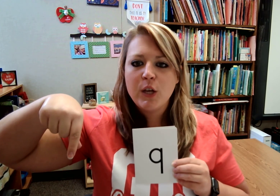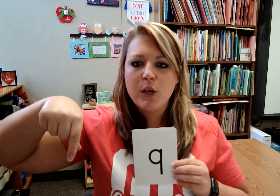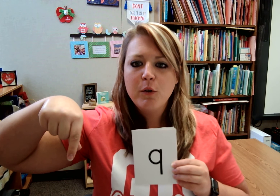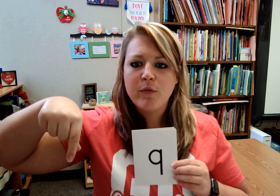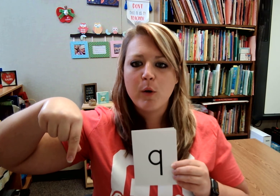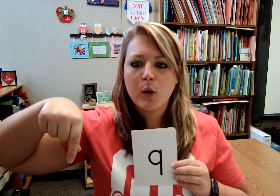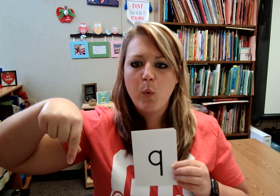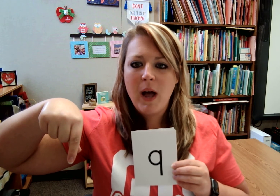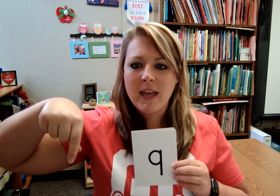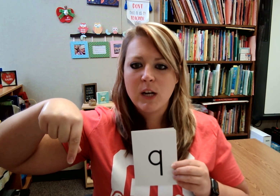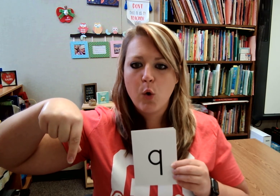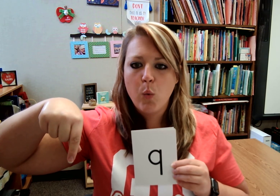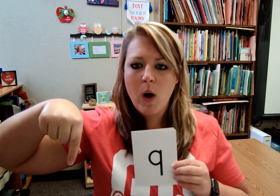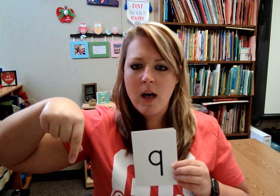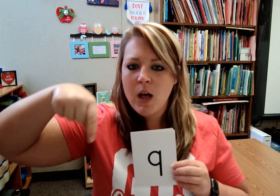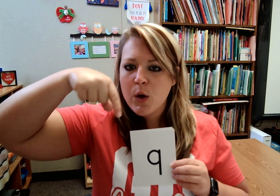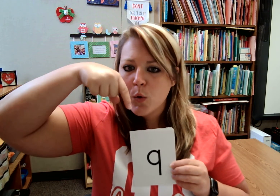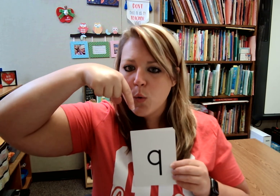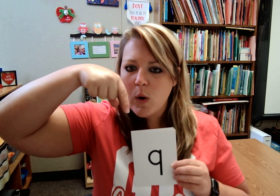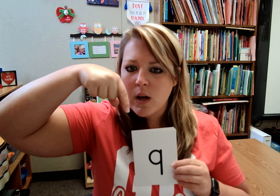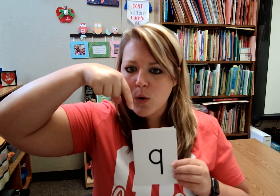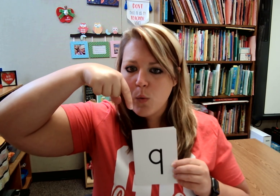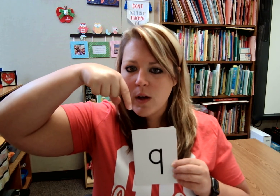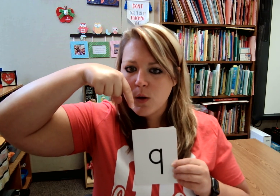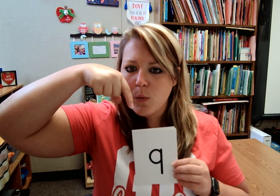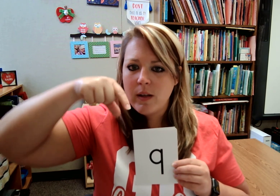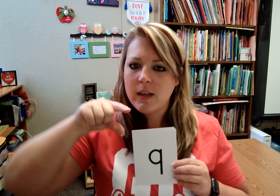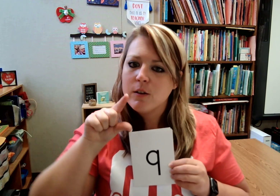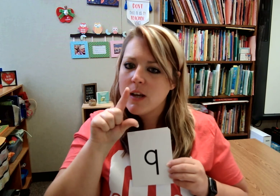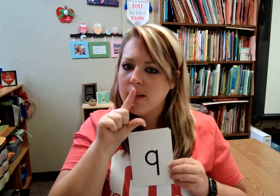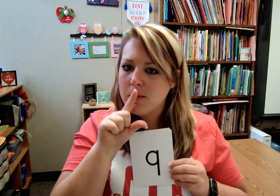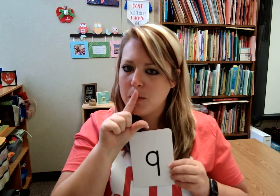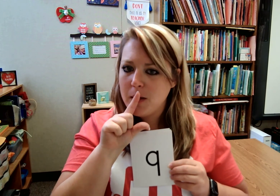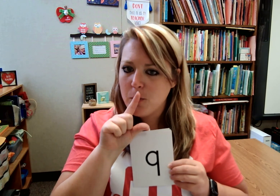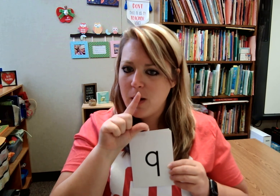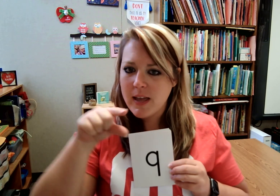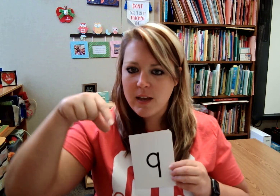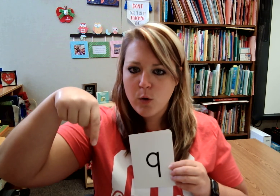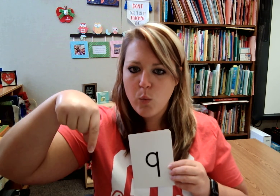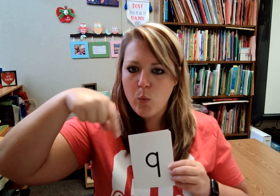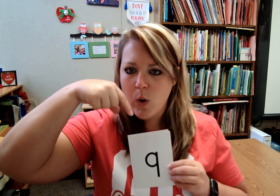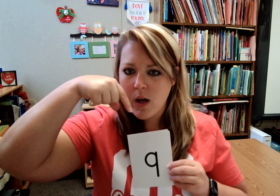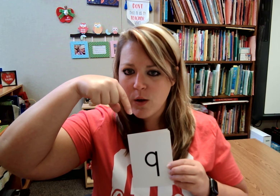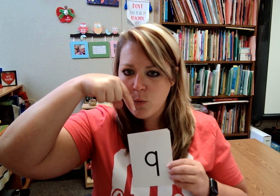Q for quiet. Qua, qua, qua, qua, like you're telling them to be quiet. Qua, qua.